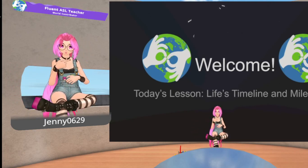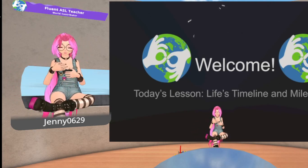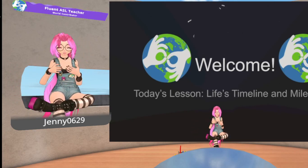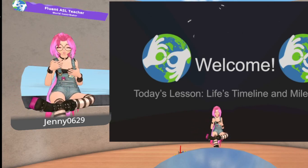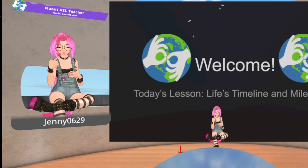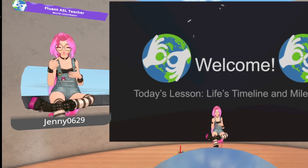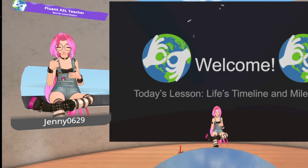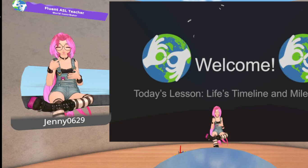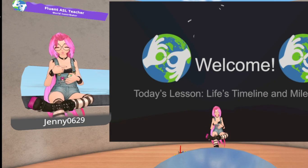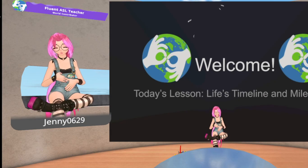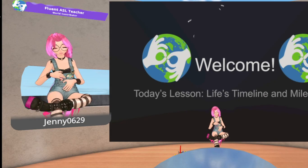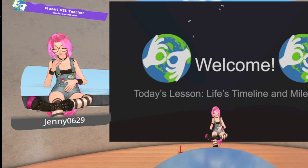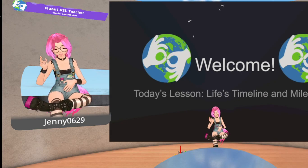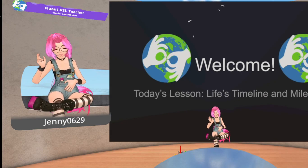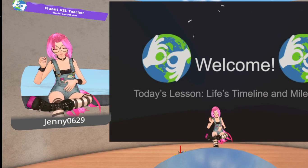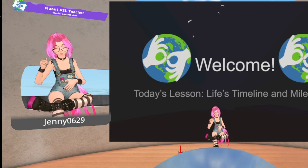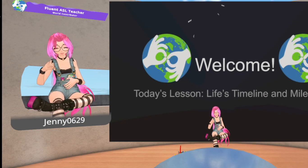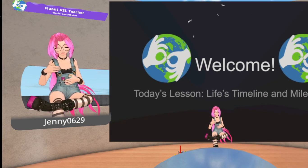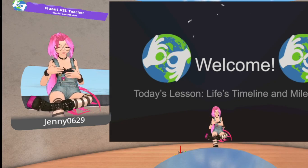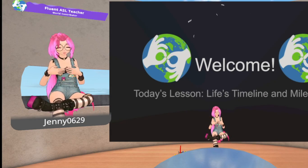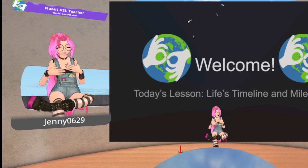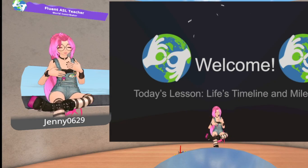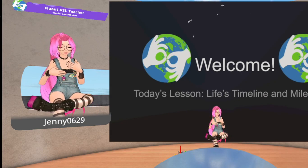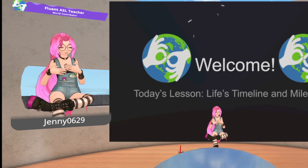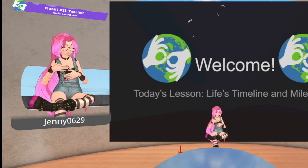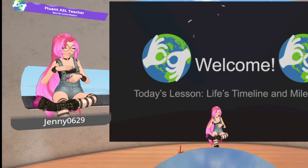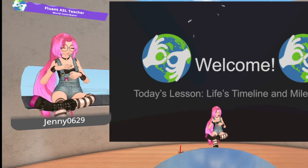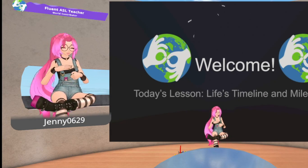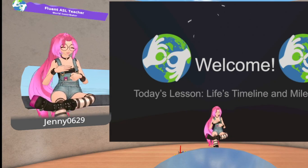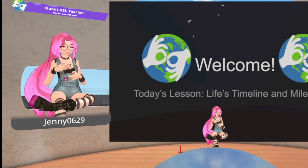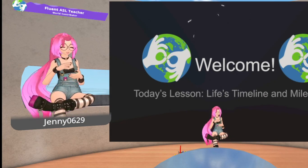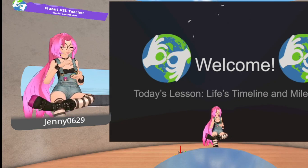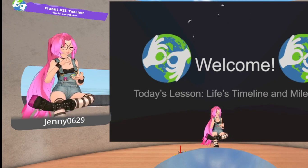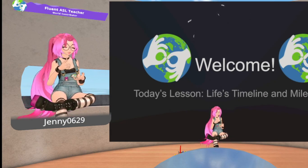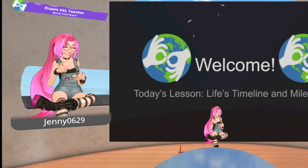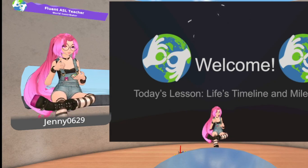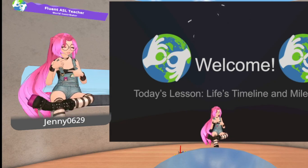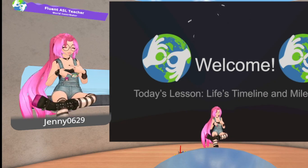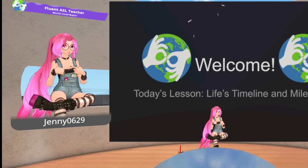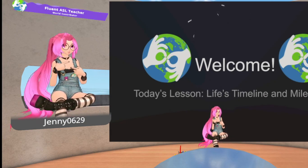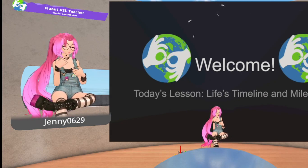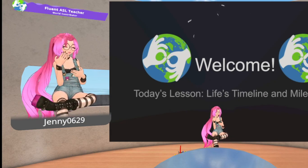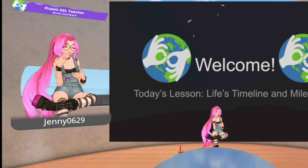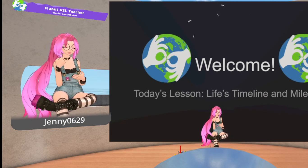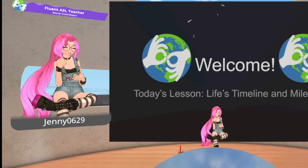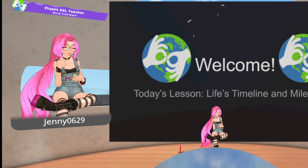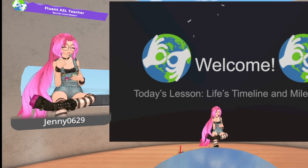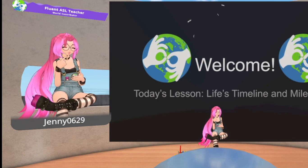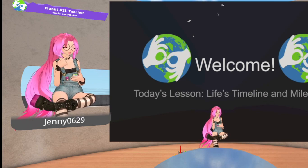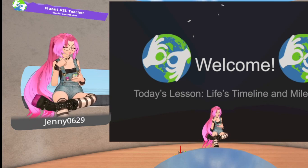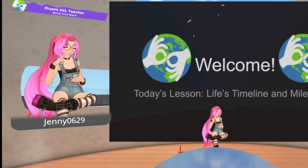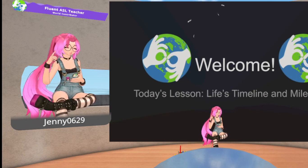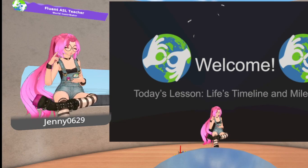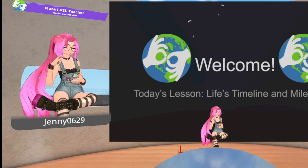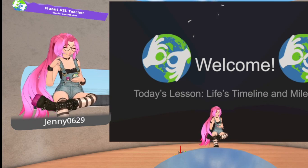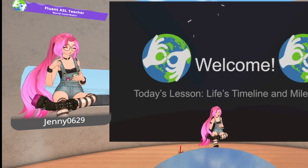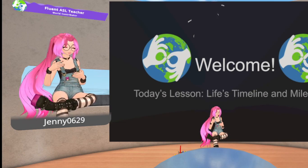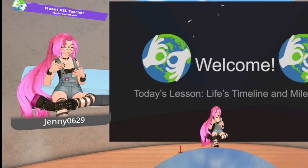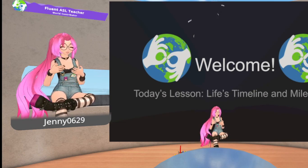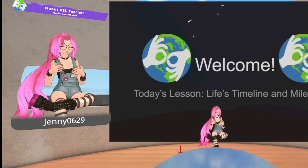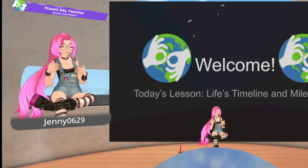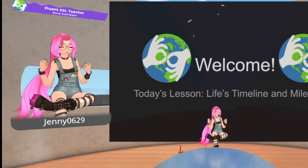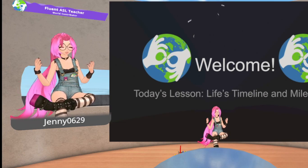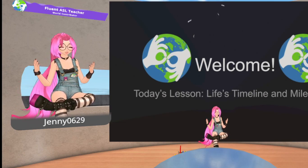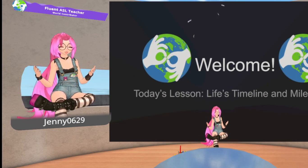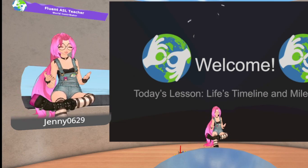somebody saying something and you wish you didn't hear it and you feel really anxious about it. Like you just can't experience that if you're a fully deaf